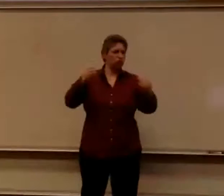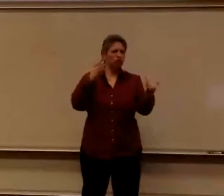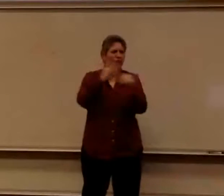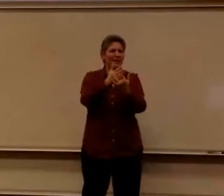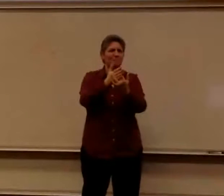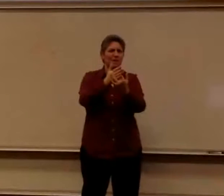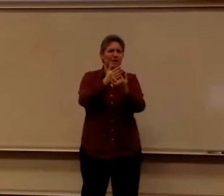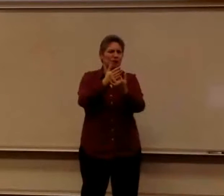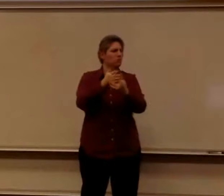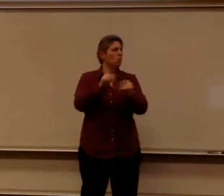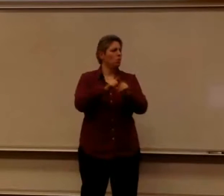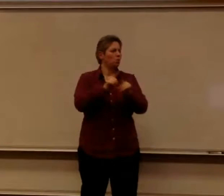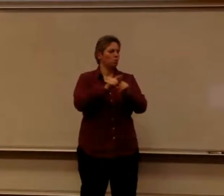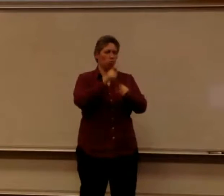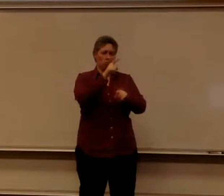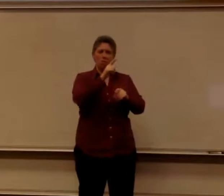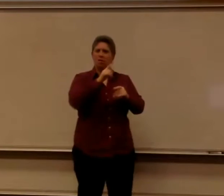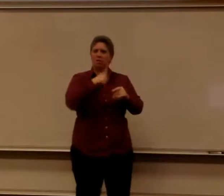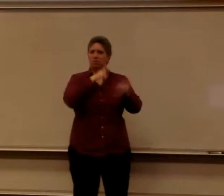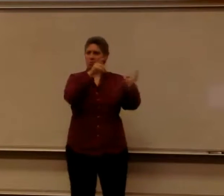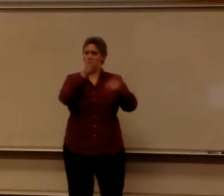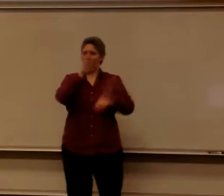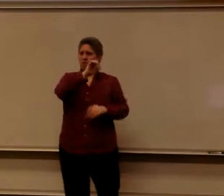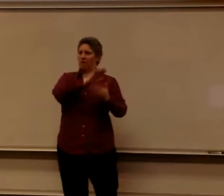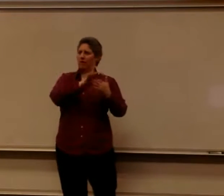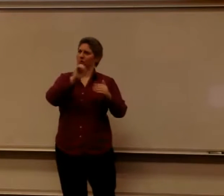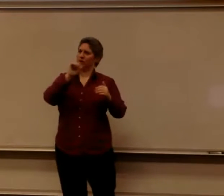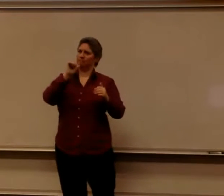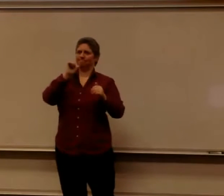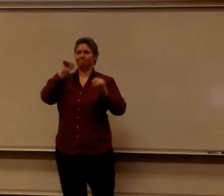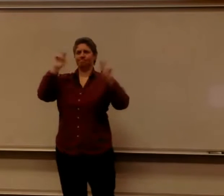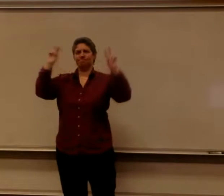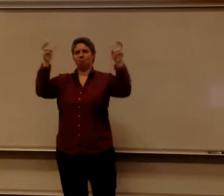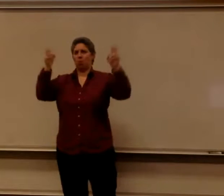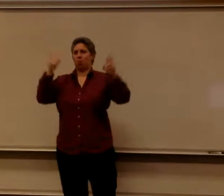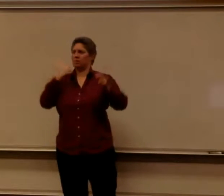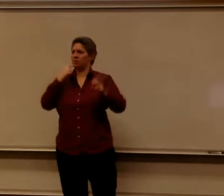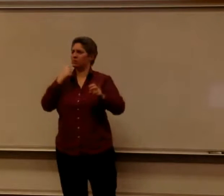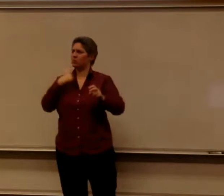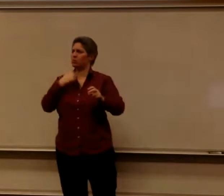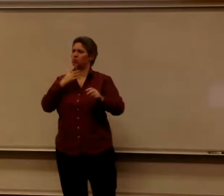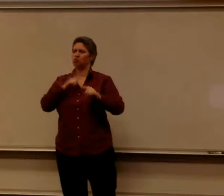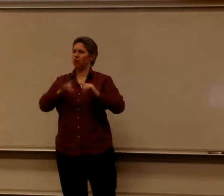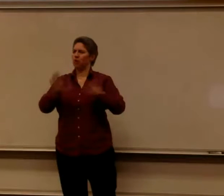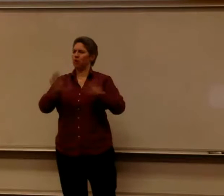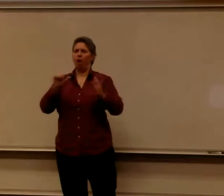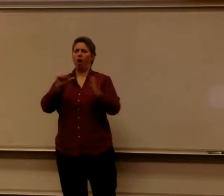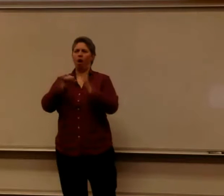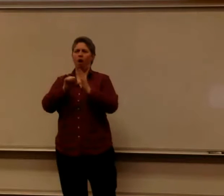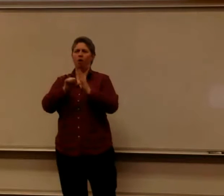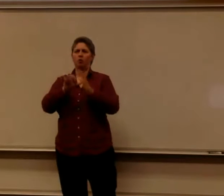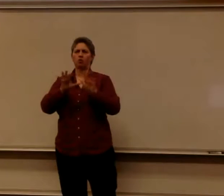the process will be very open and transparent for people to contribute. And just to quote from that,